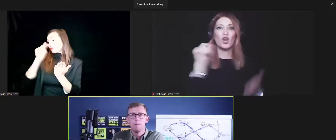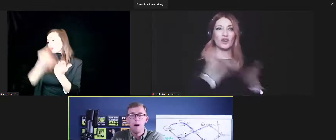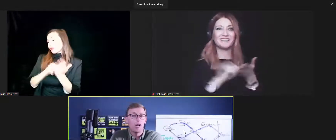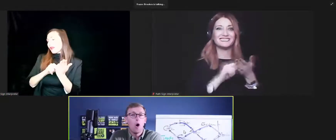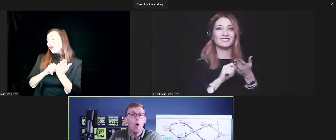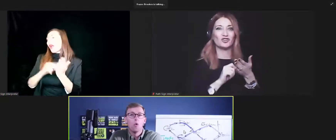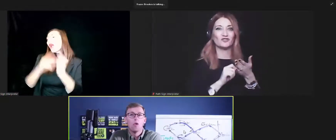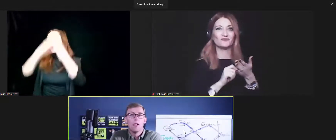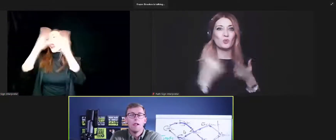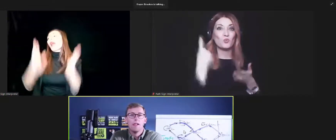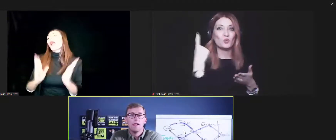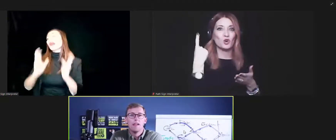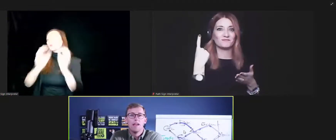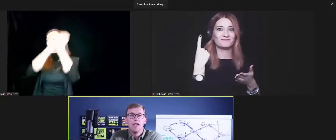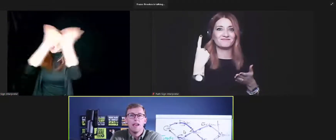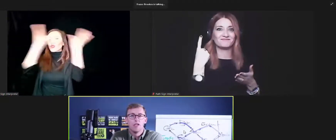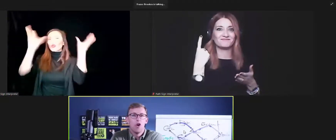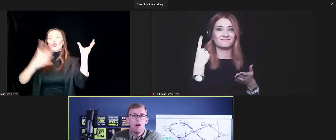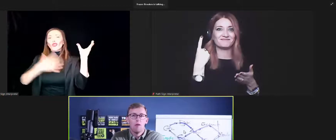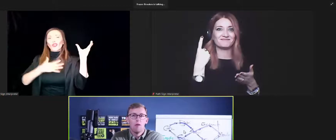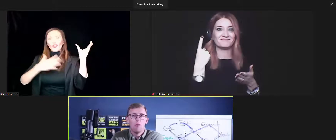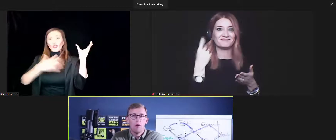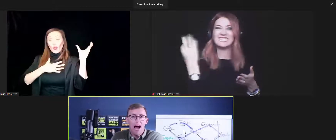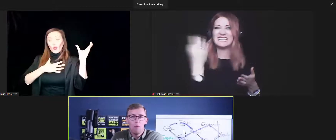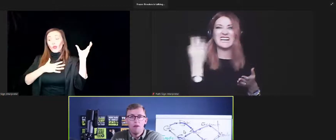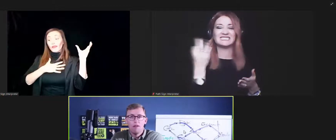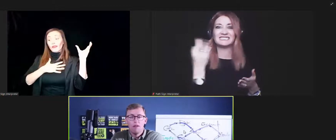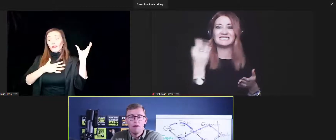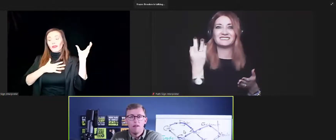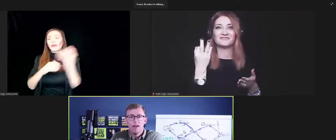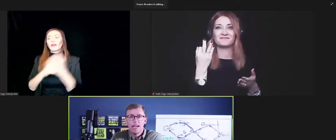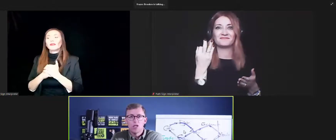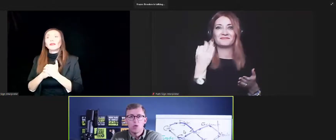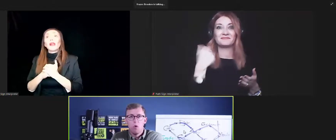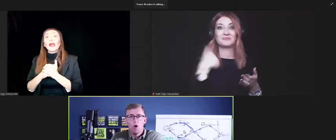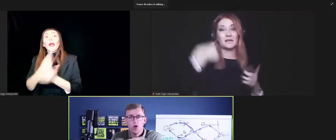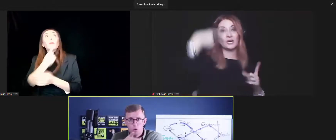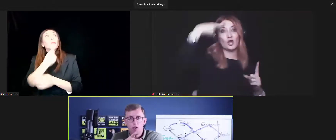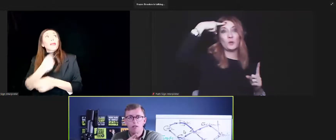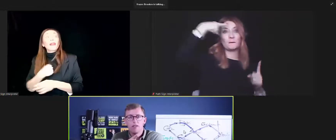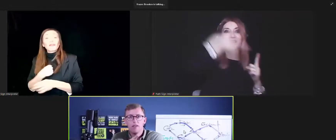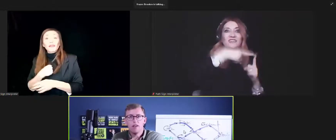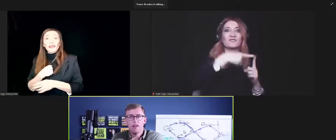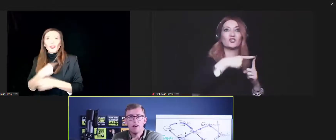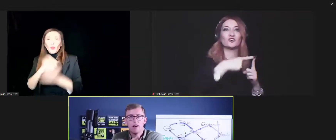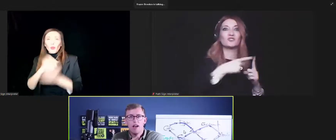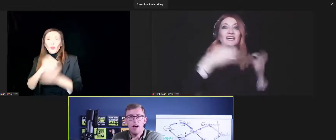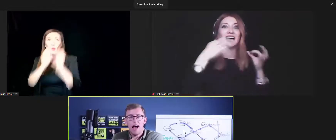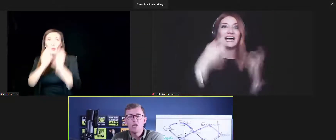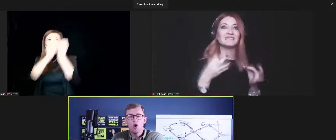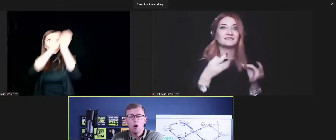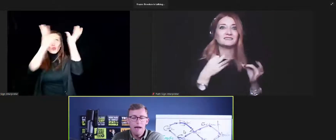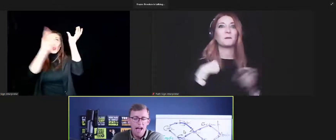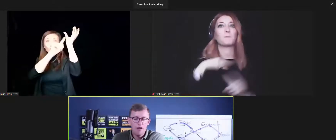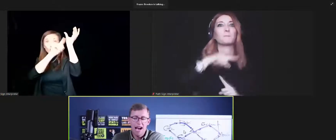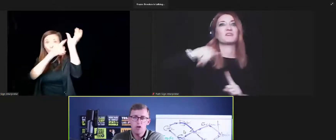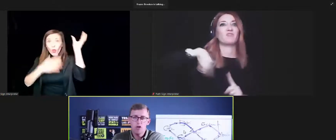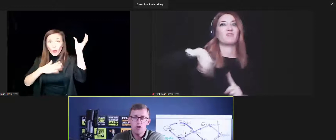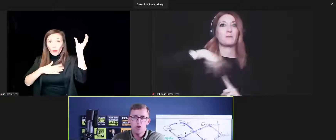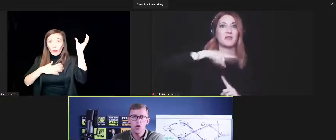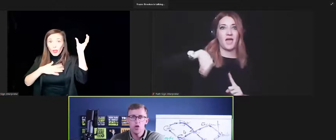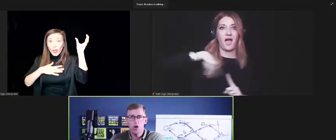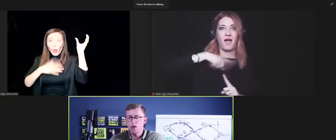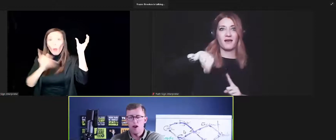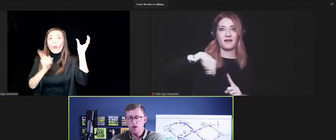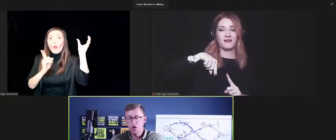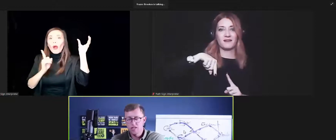my goal is not what I want. It's what you want. As your parent, as your